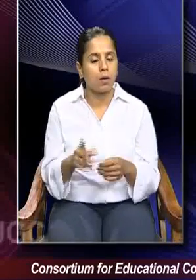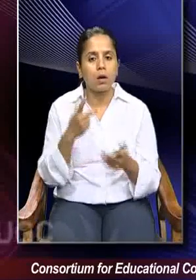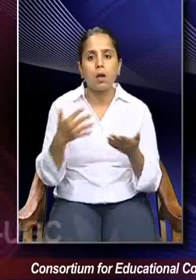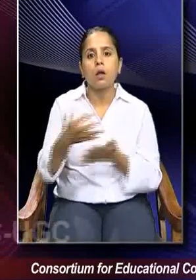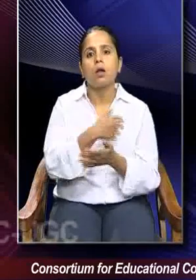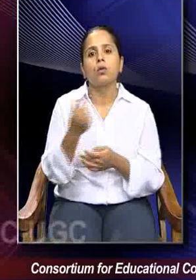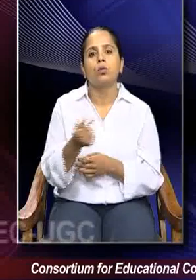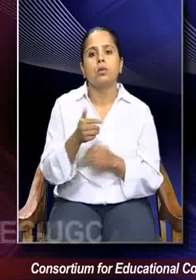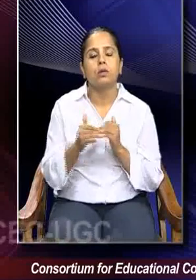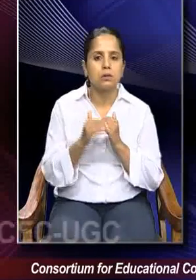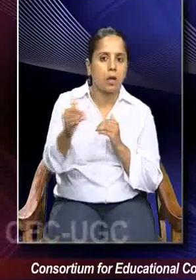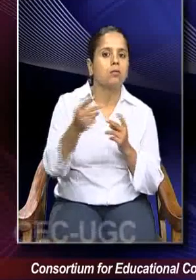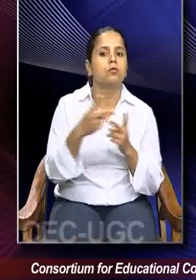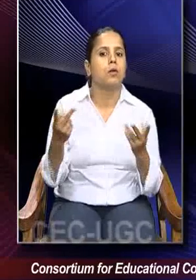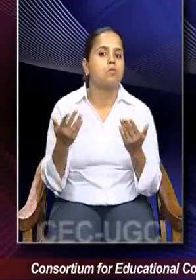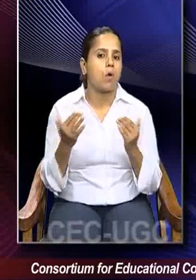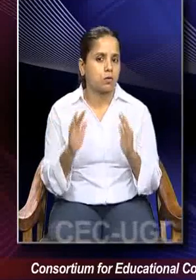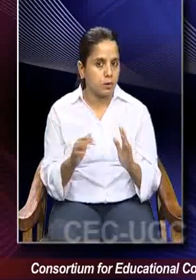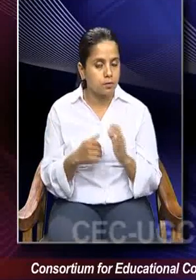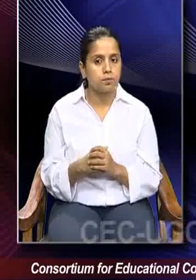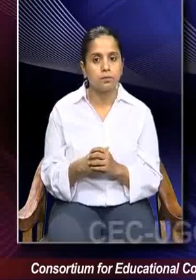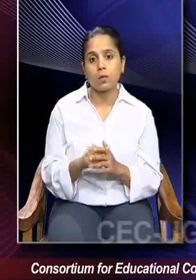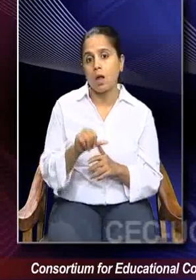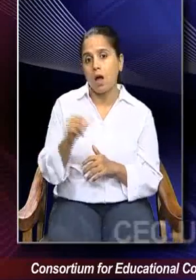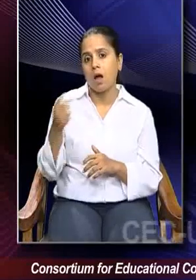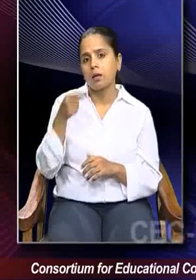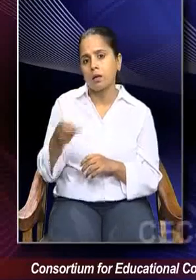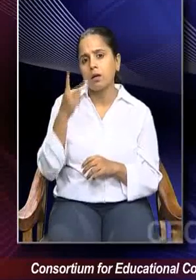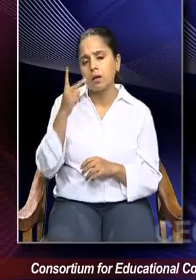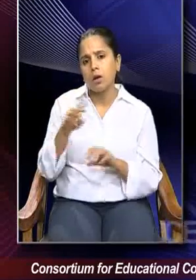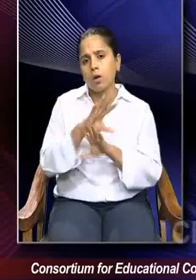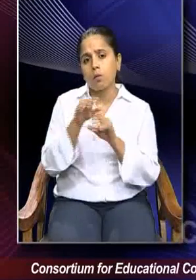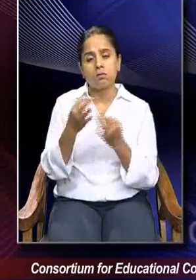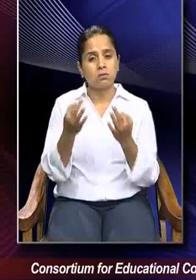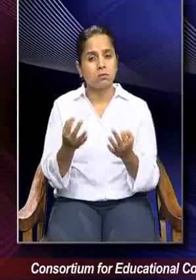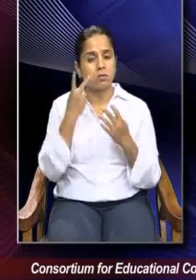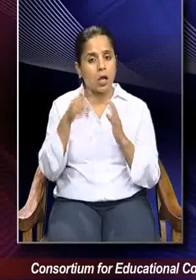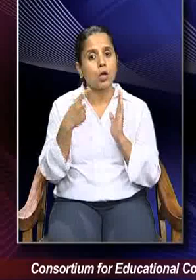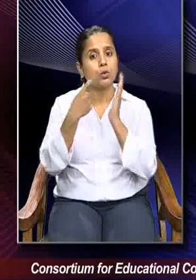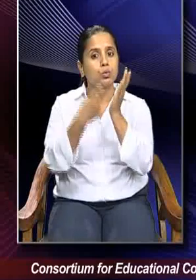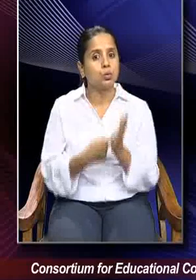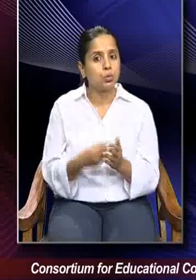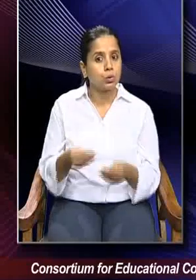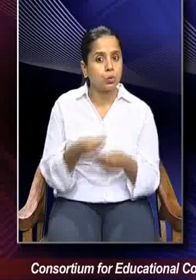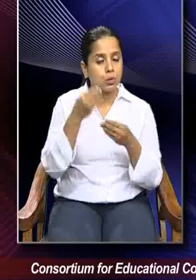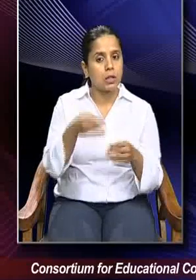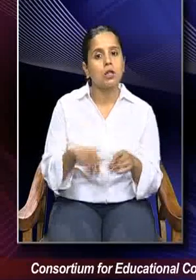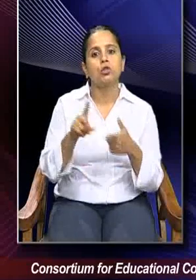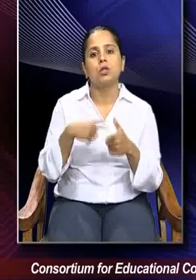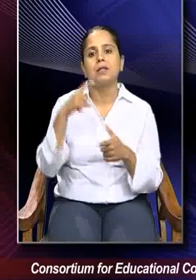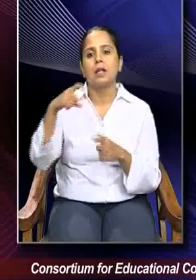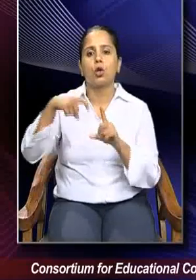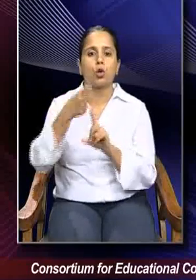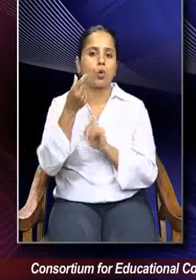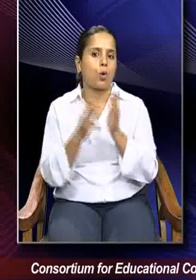consumed sustainably. Another fundamental, remarkable principle given by J.C. Kumarappa